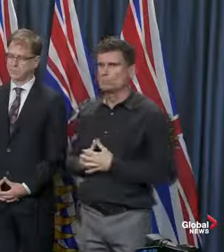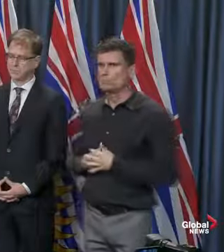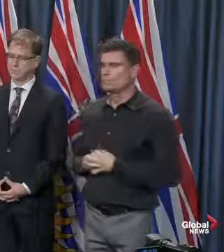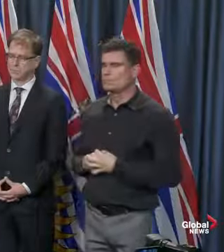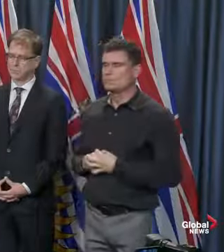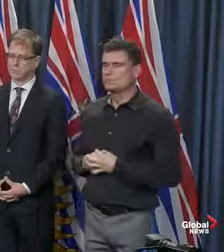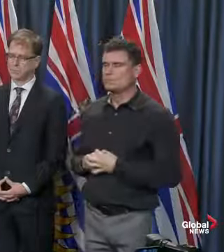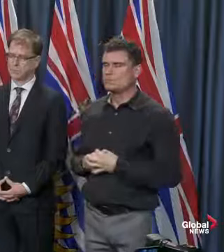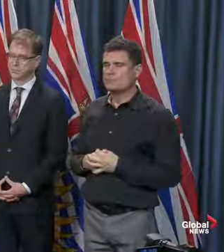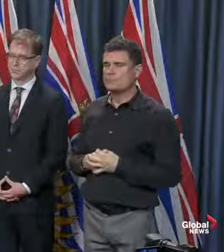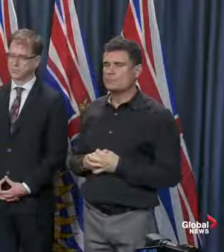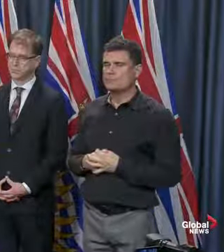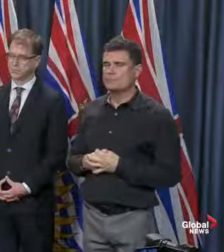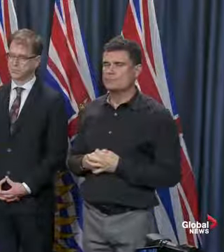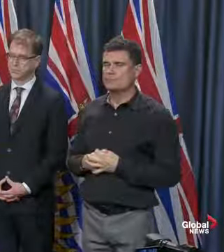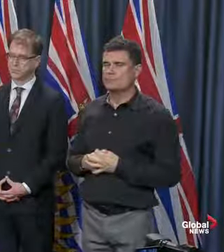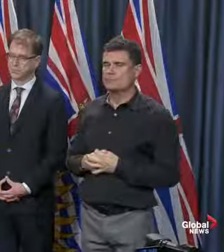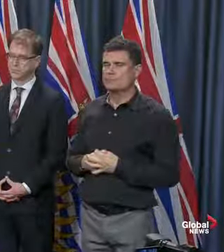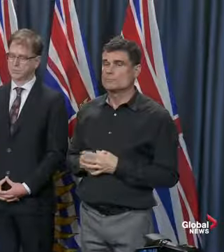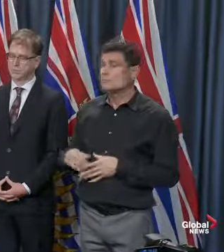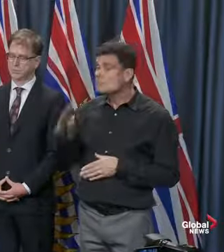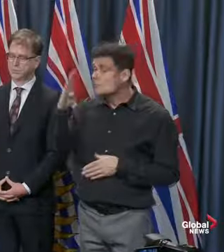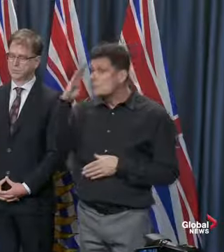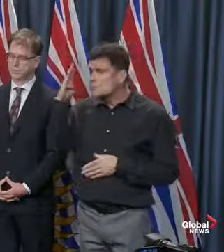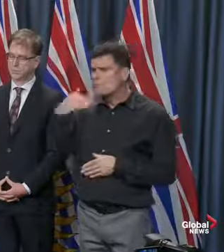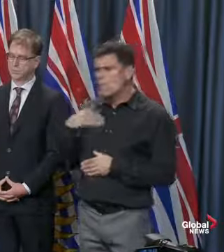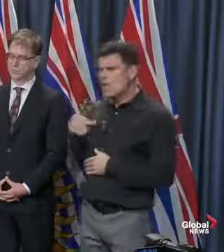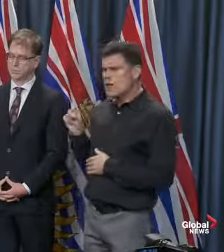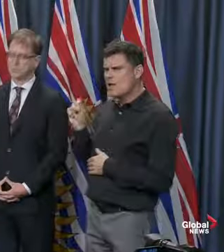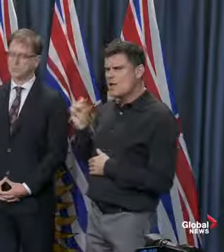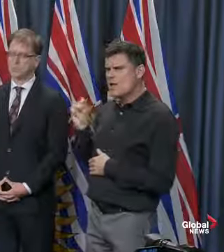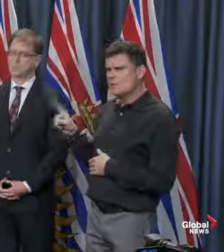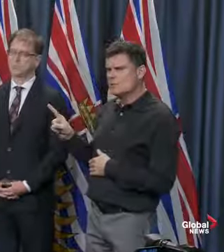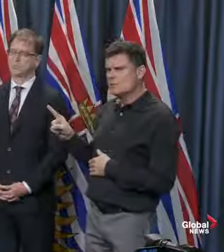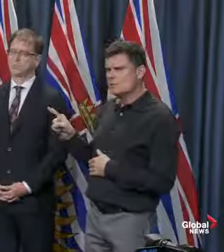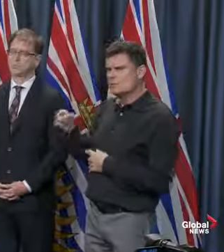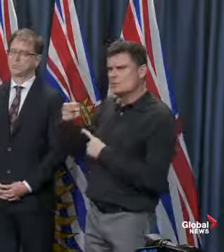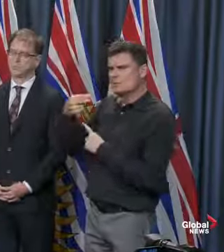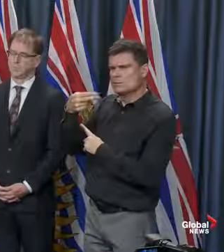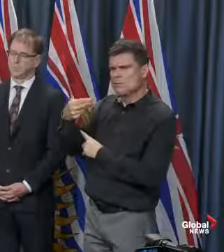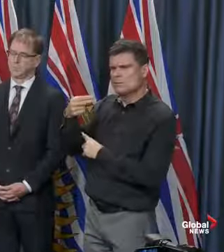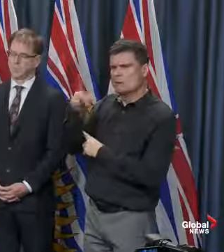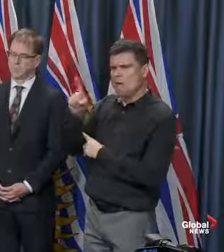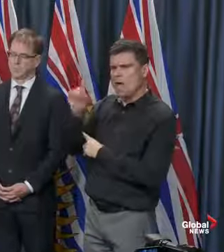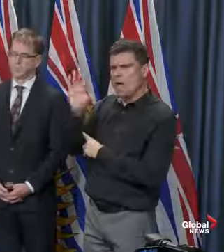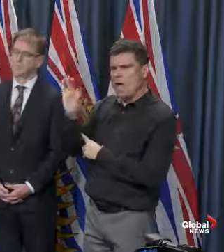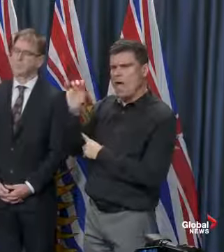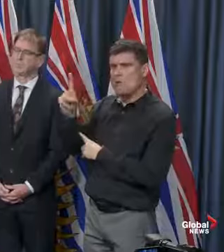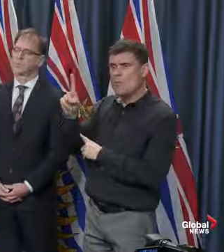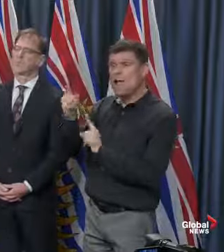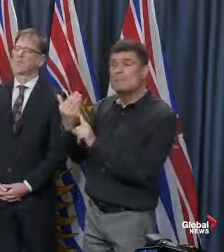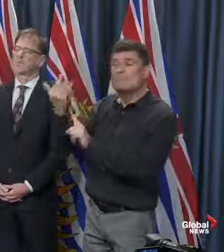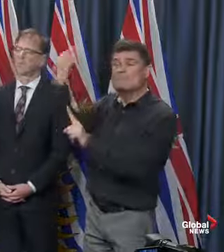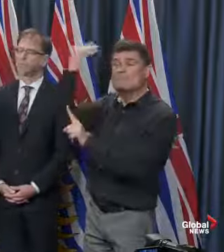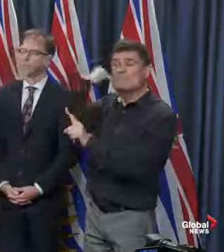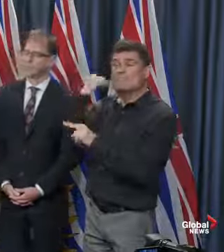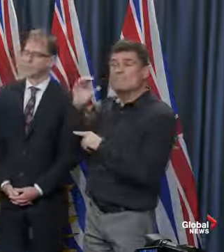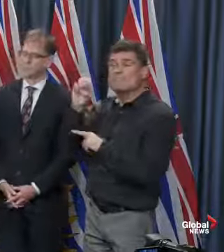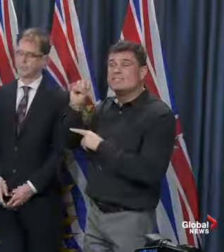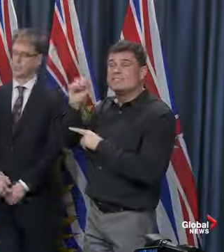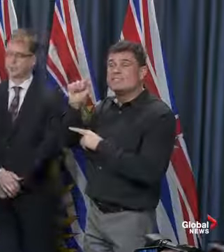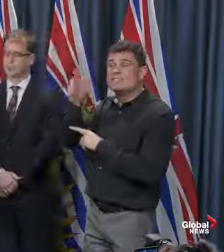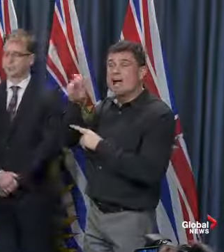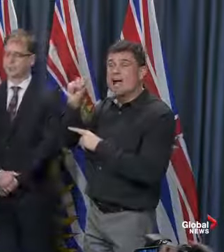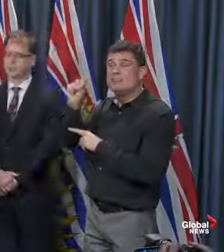Hi, I wanted to ask about the H1N1 pandemic in 2009. What lessons did government and public